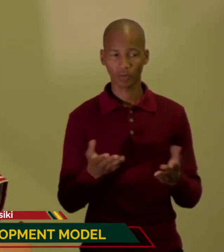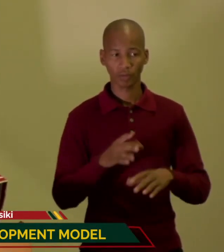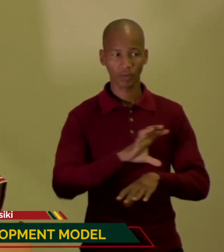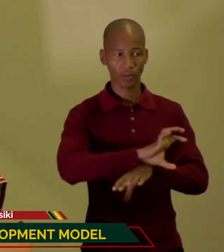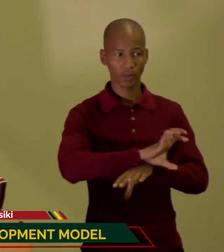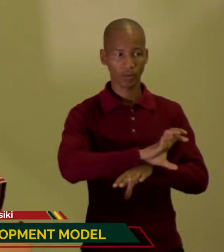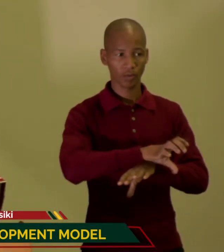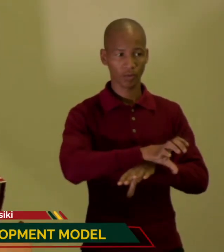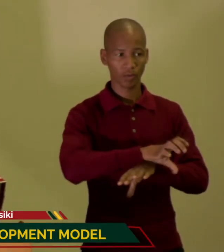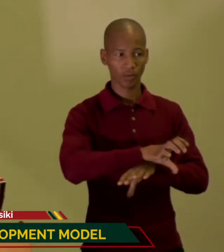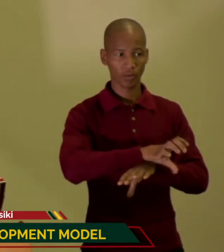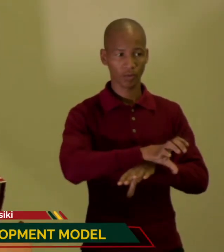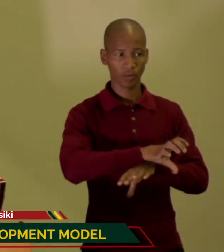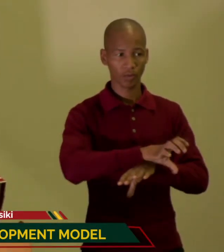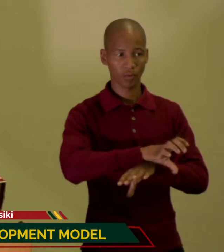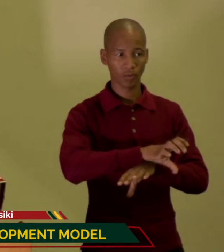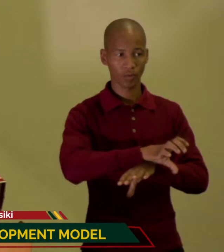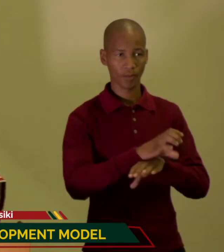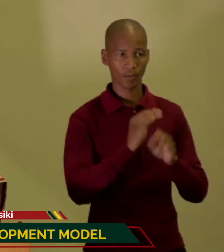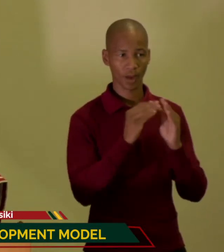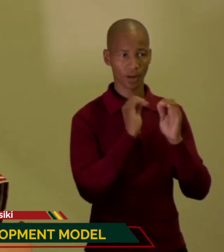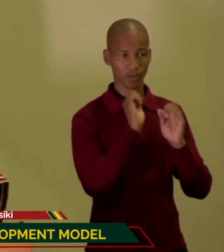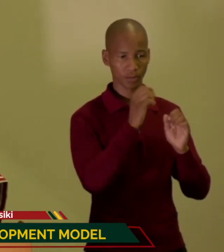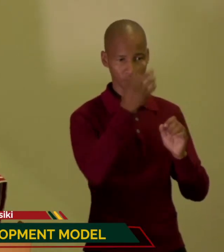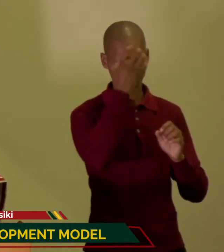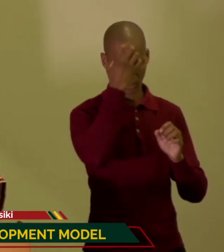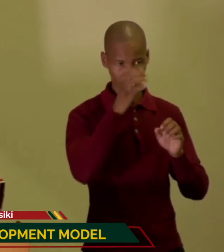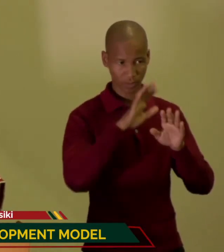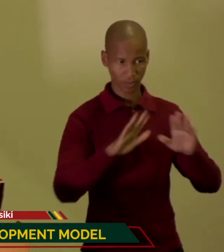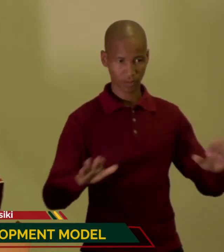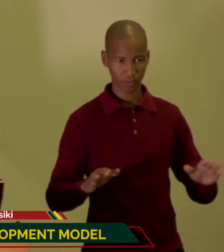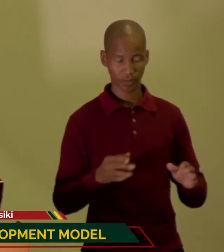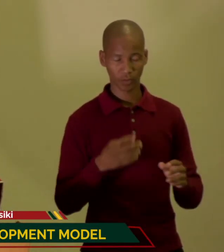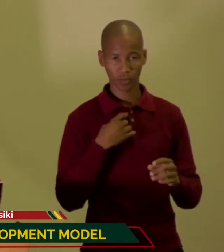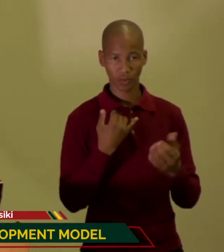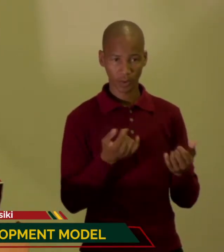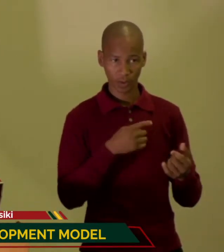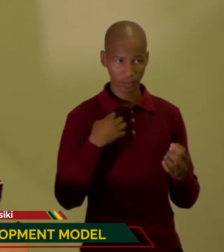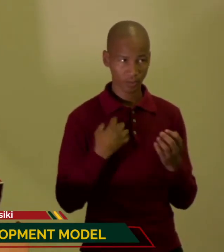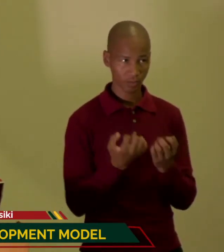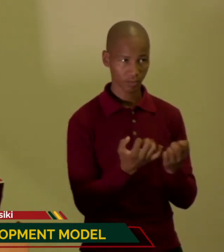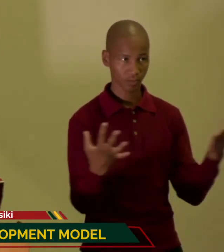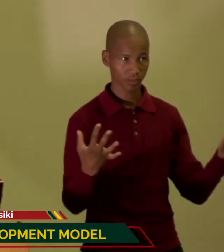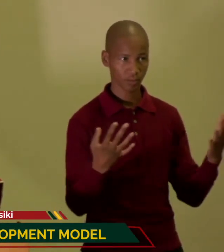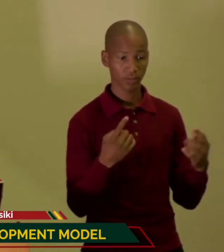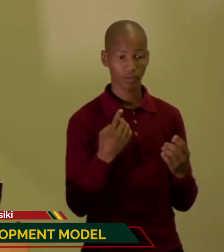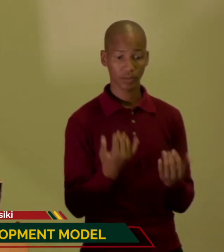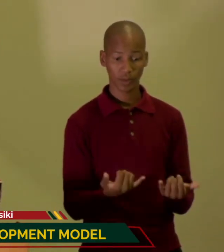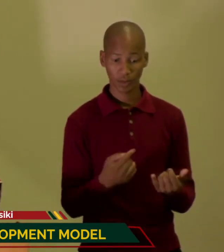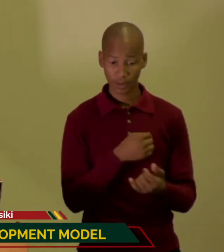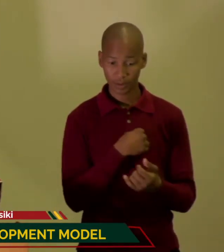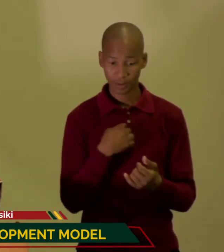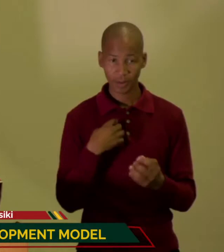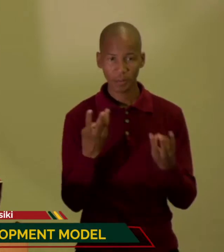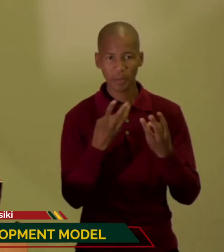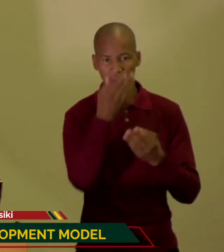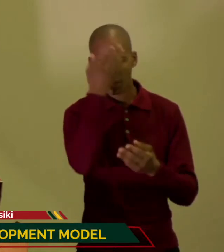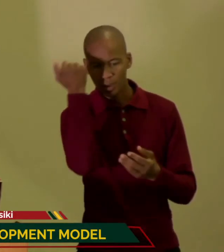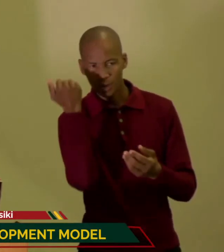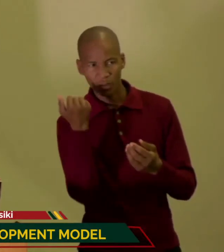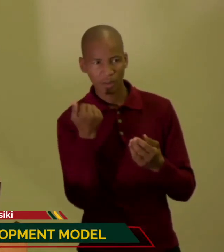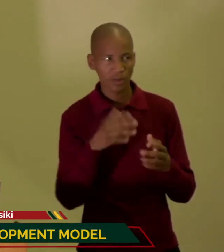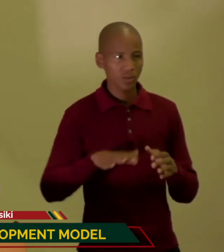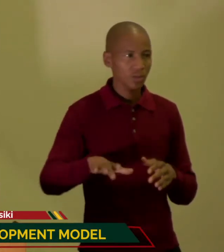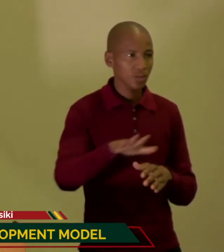Provincial House of Traditional Leaders. And we are meeting here. For the people who do not know where we are